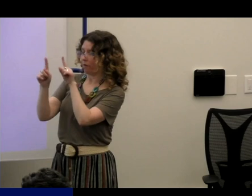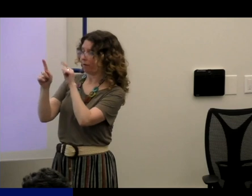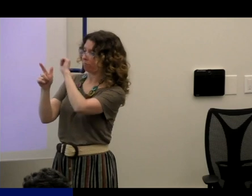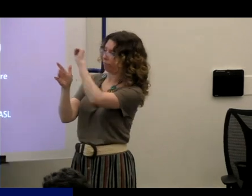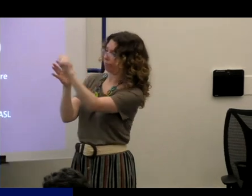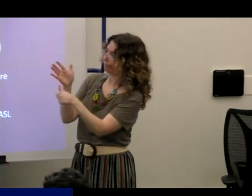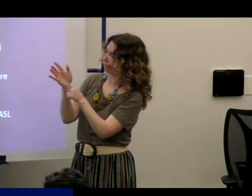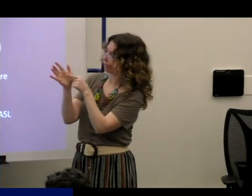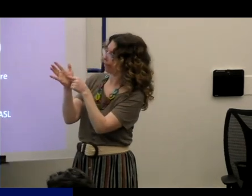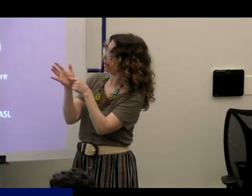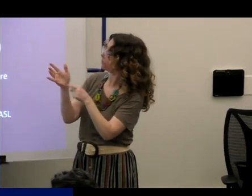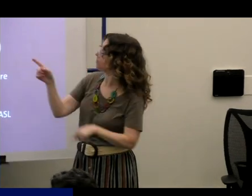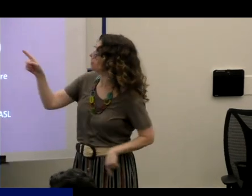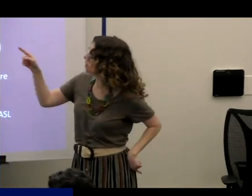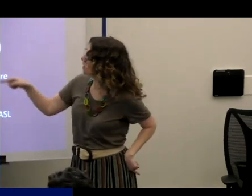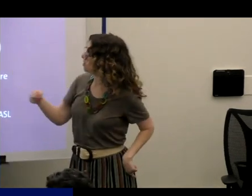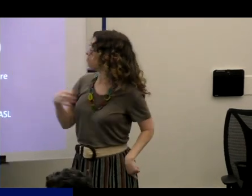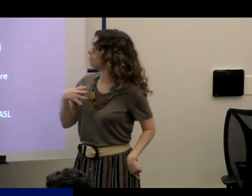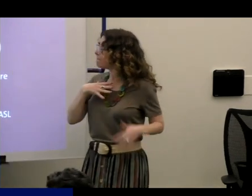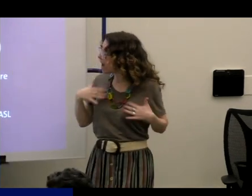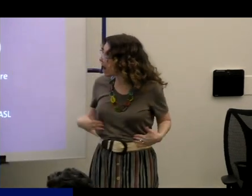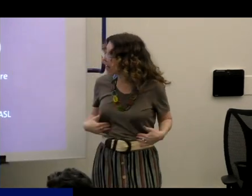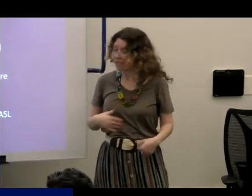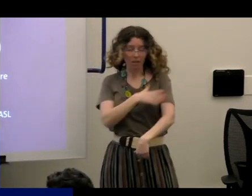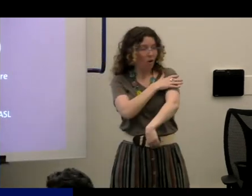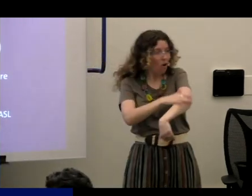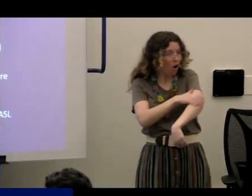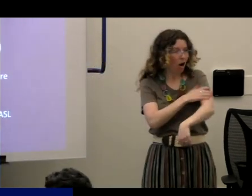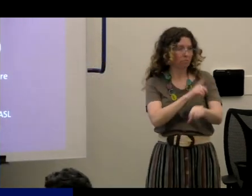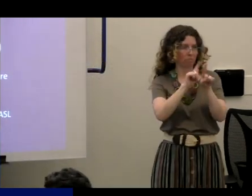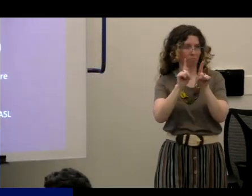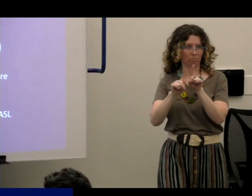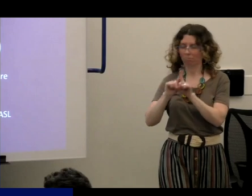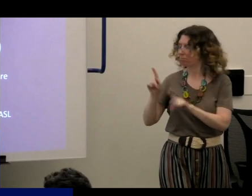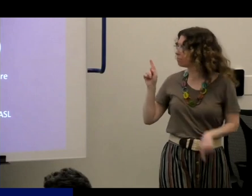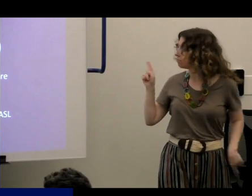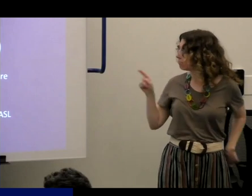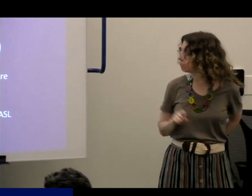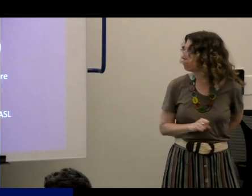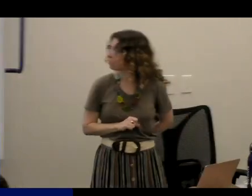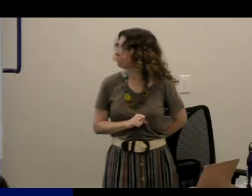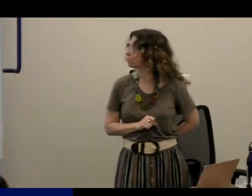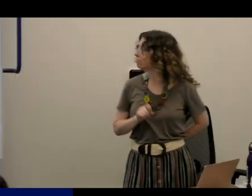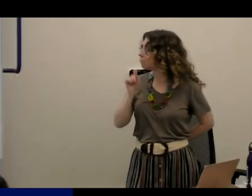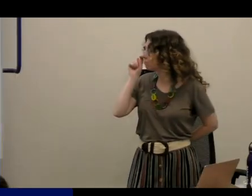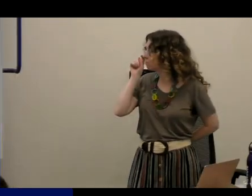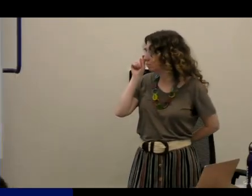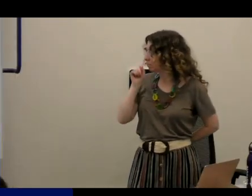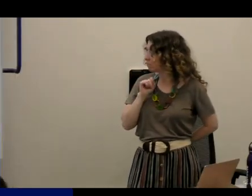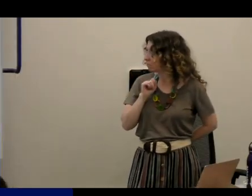be the different fingers on the hand. Could be different locations on the arm, on the body.